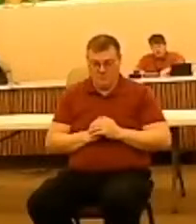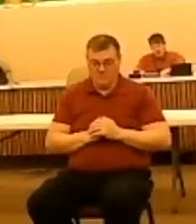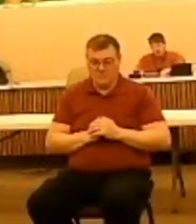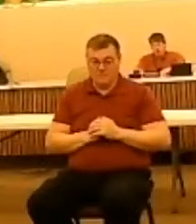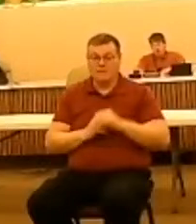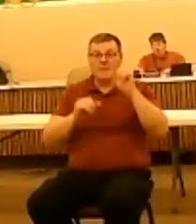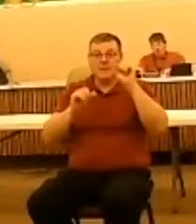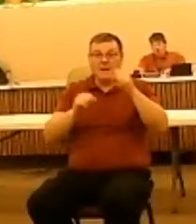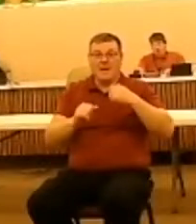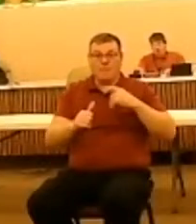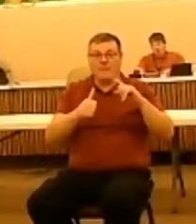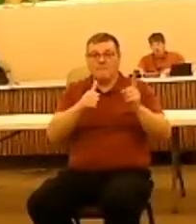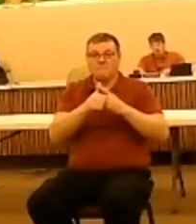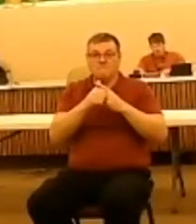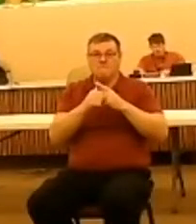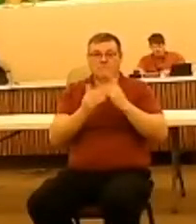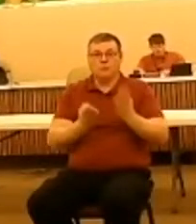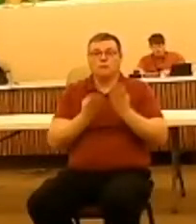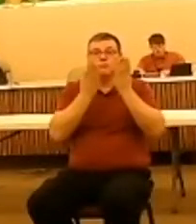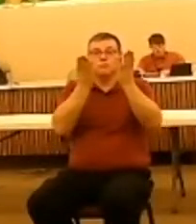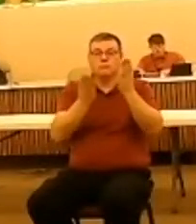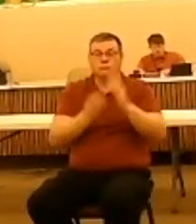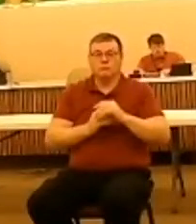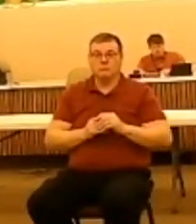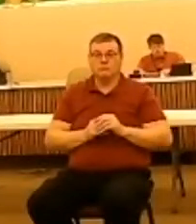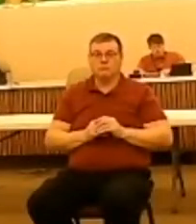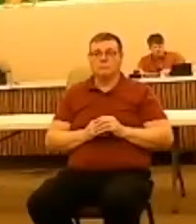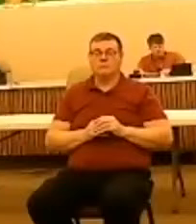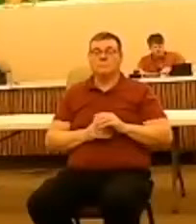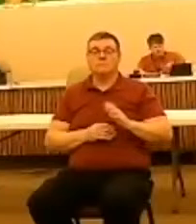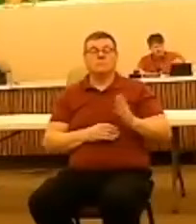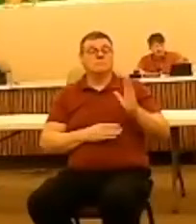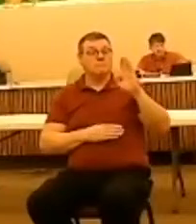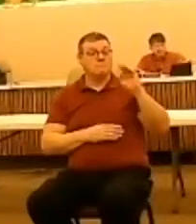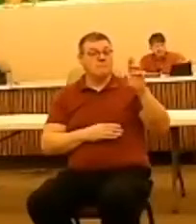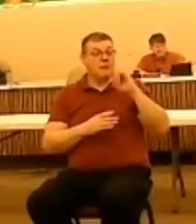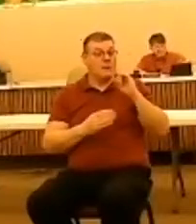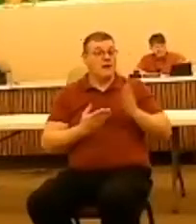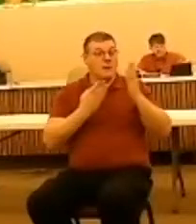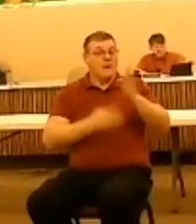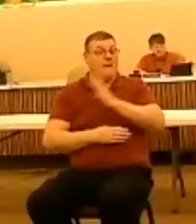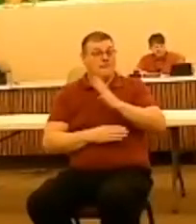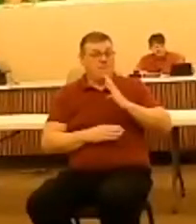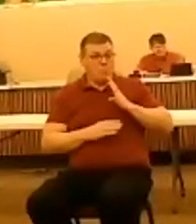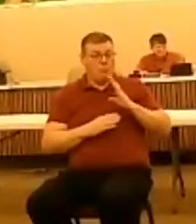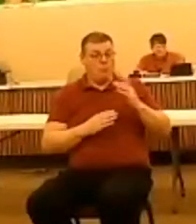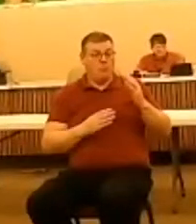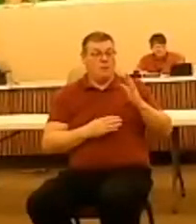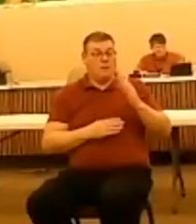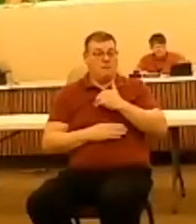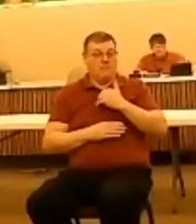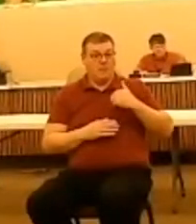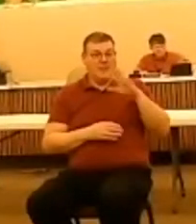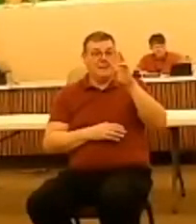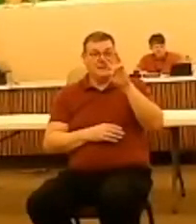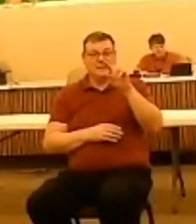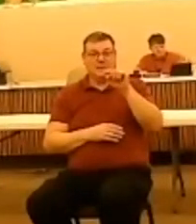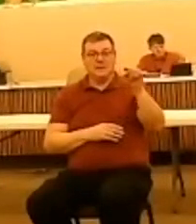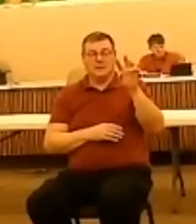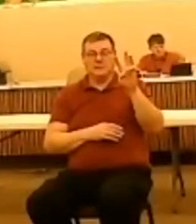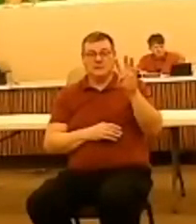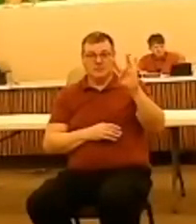Can I get my first resolution? Mr. Supervisor, fellow town board members, I have Resolution